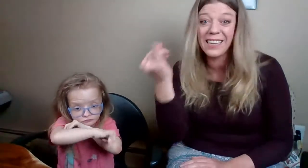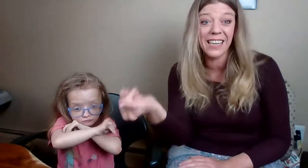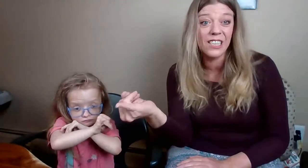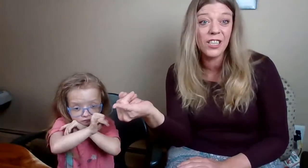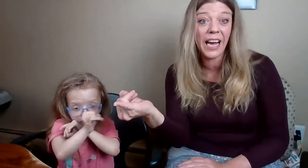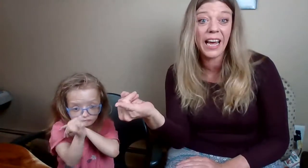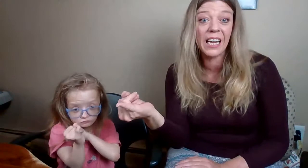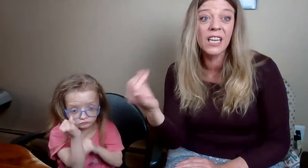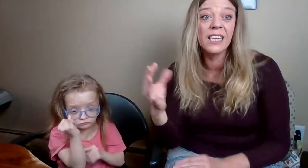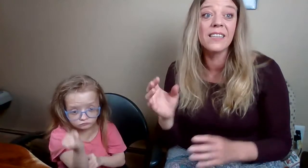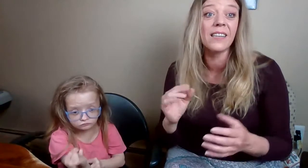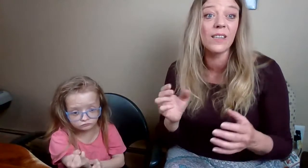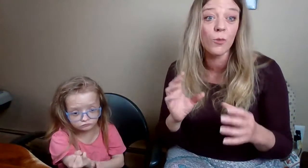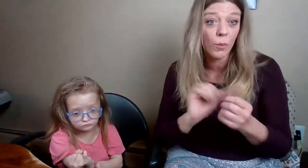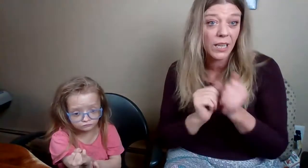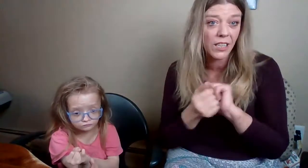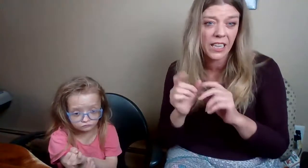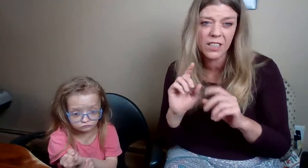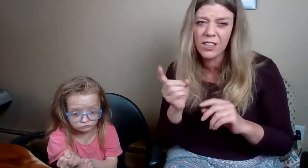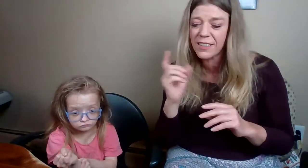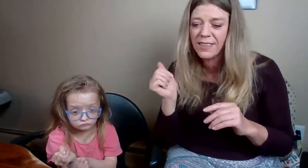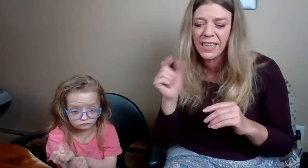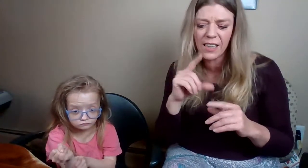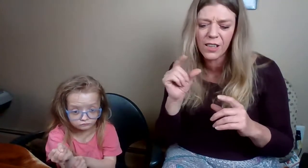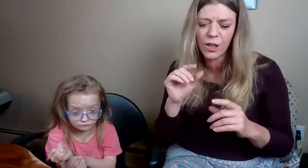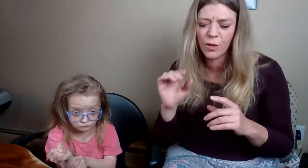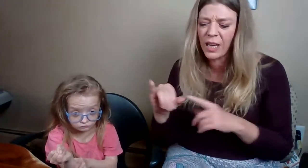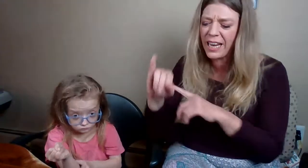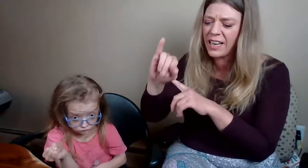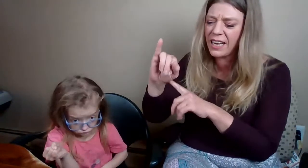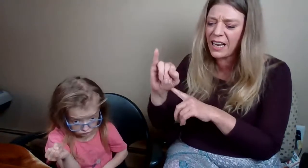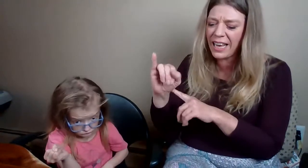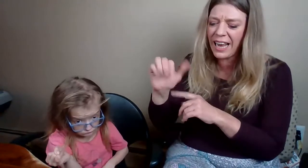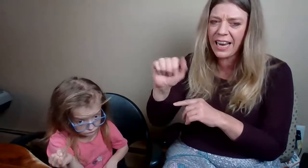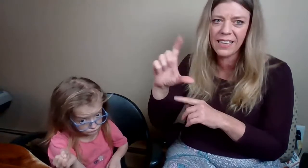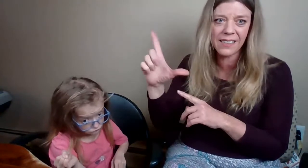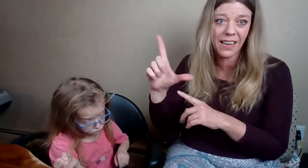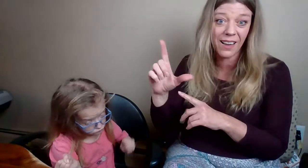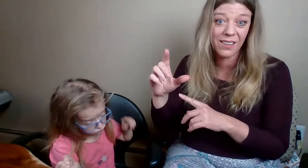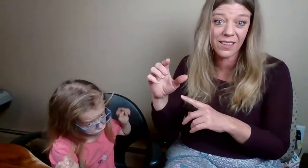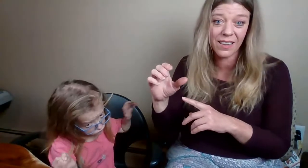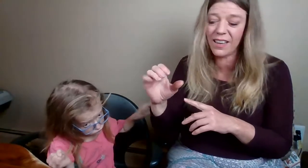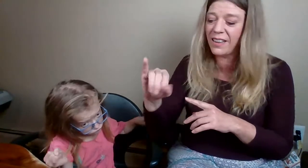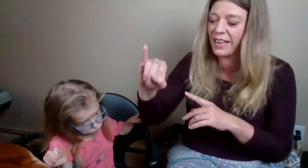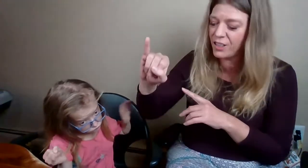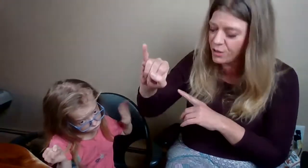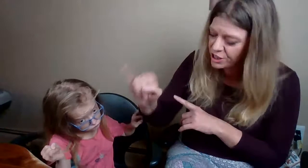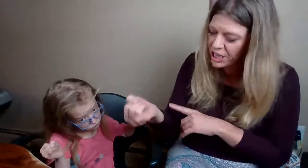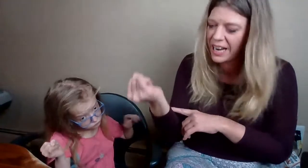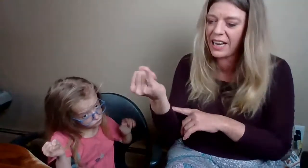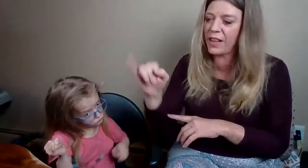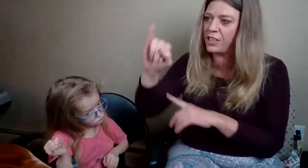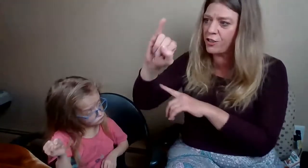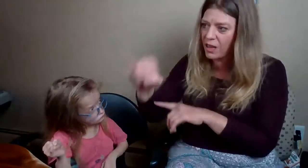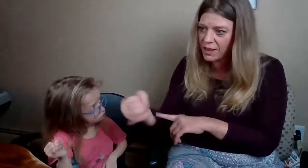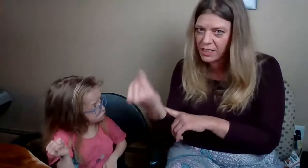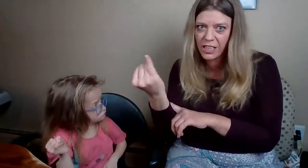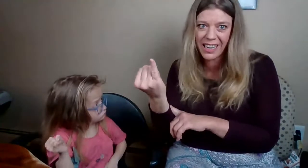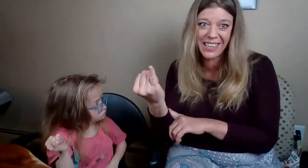then J. This is what we changed just a little in ASL. they do J, and they draw the J in the